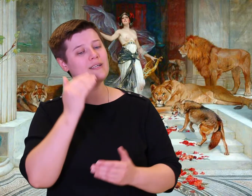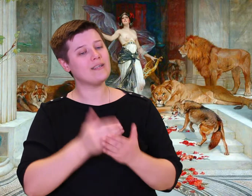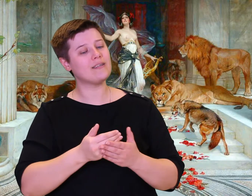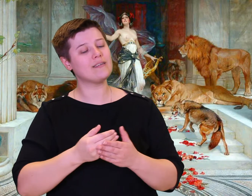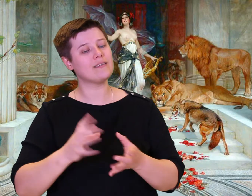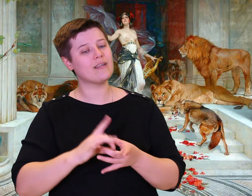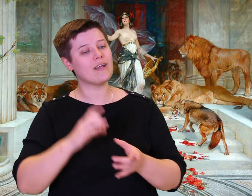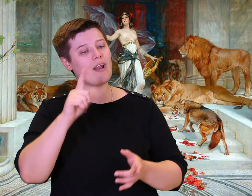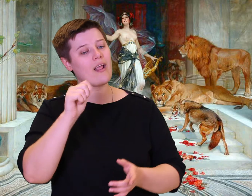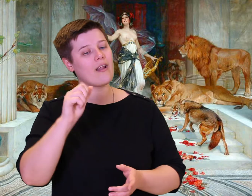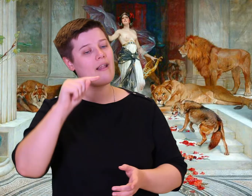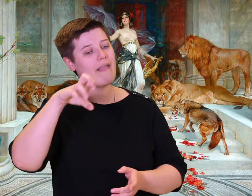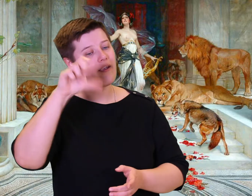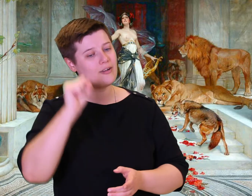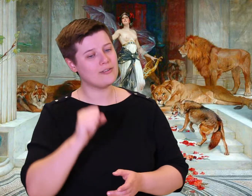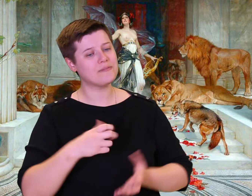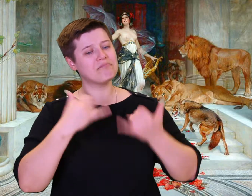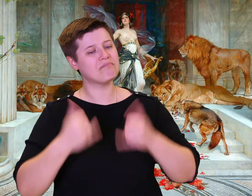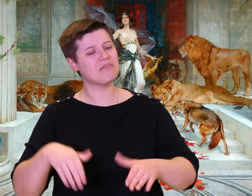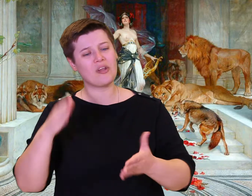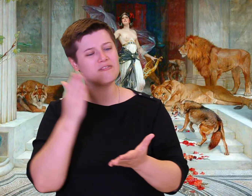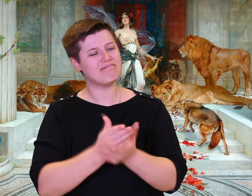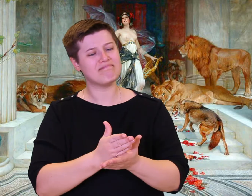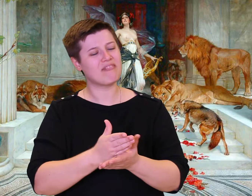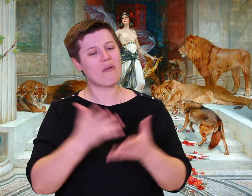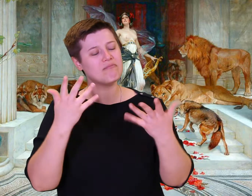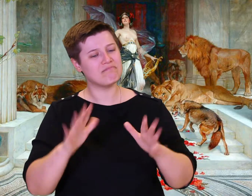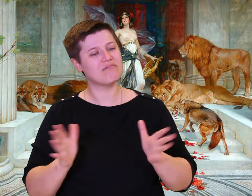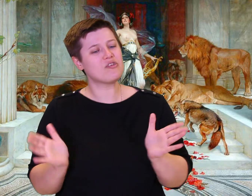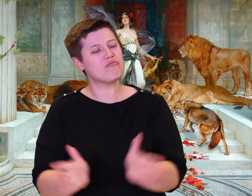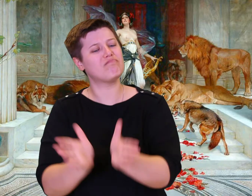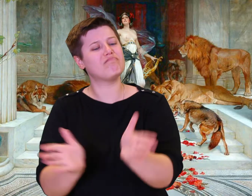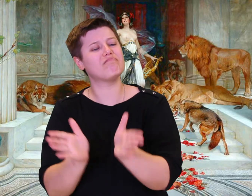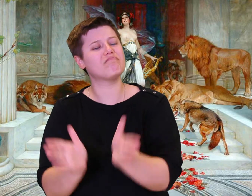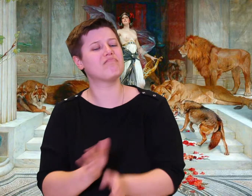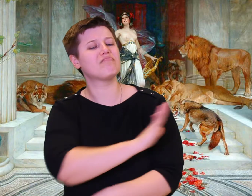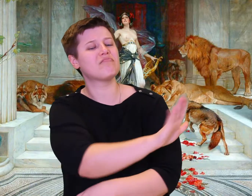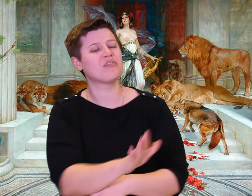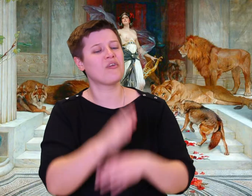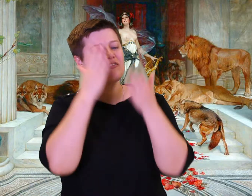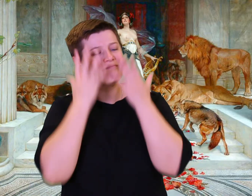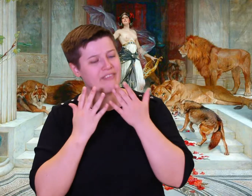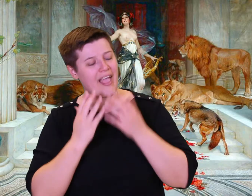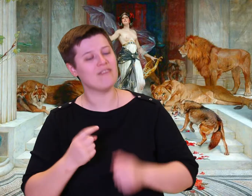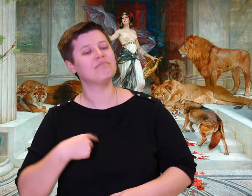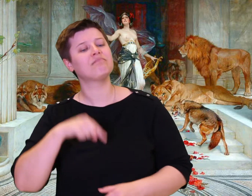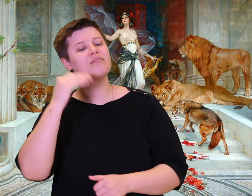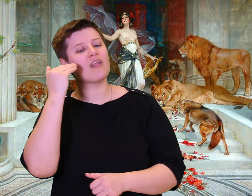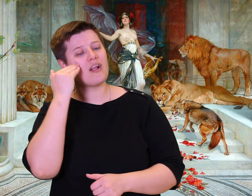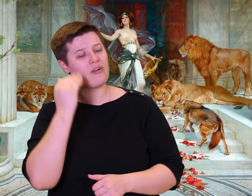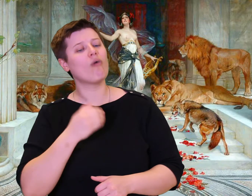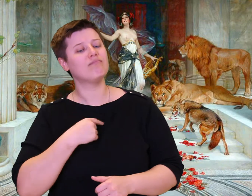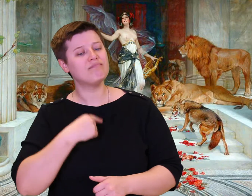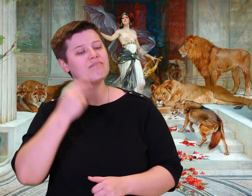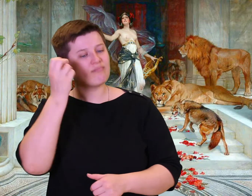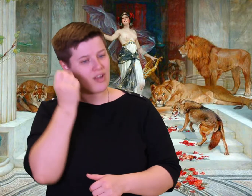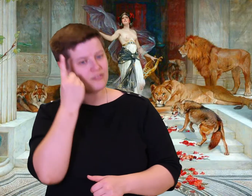We found them feasting in the hall. The men, seeing each other face to face again, began to weep.